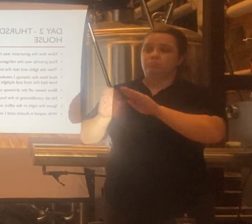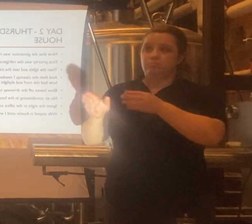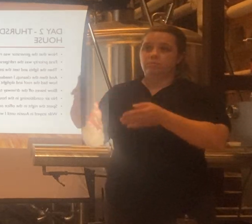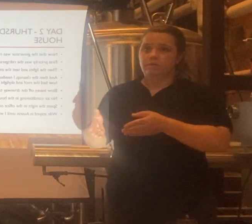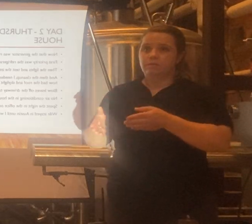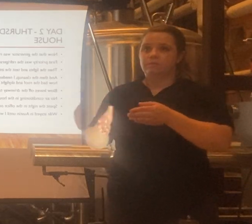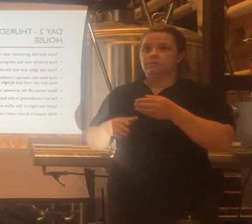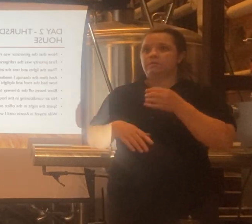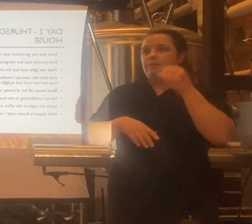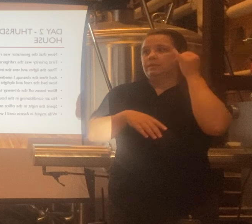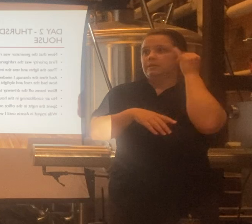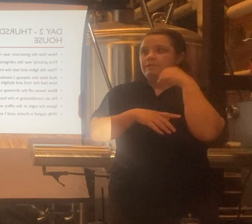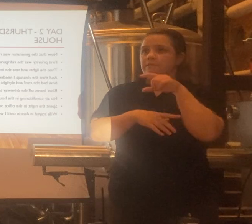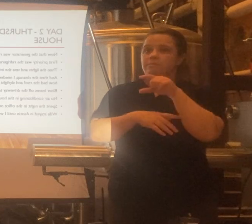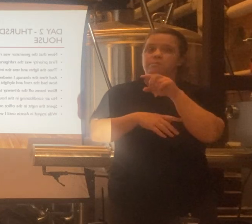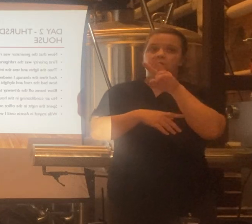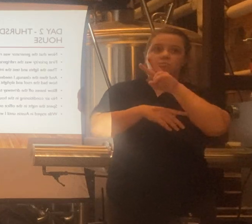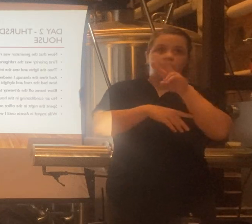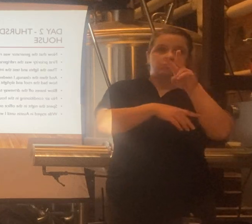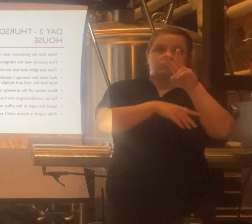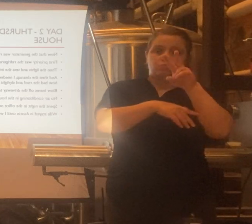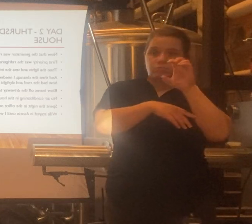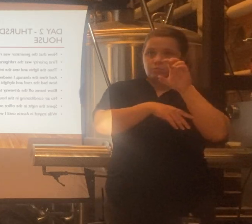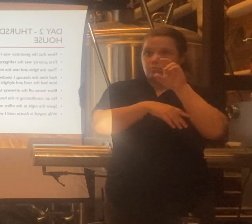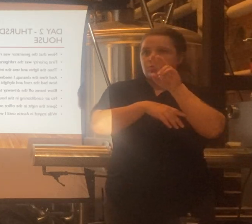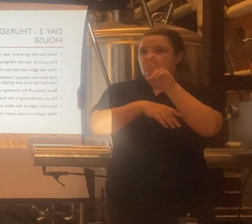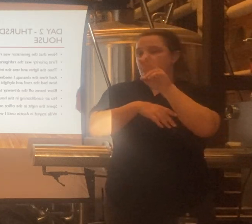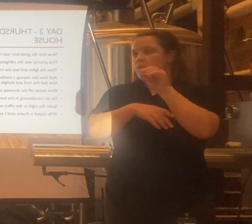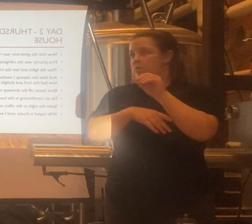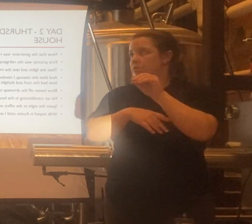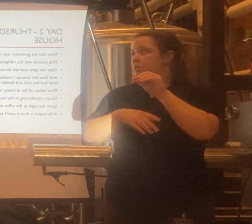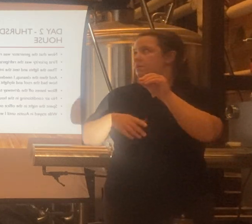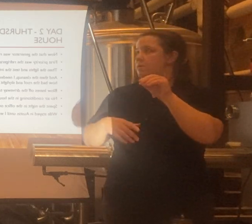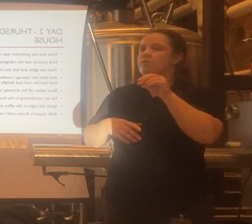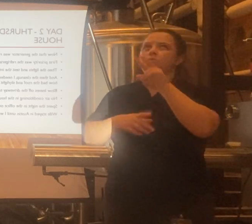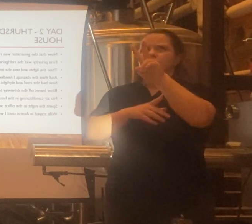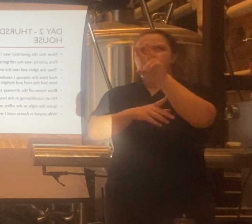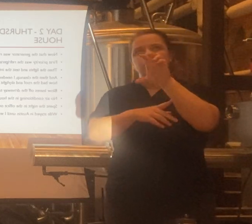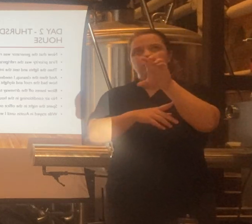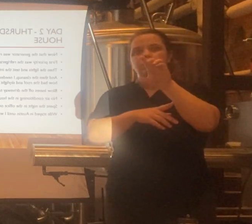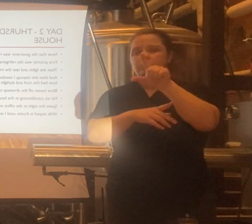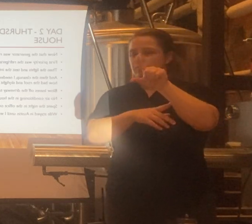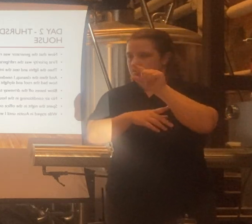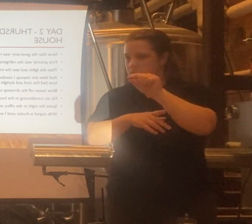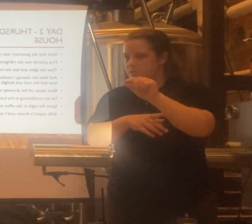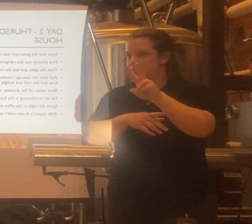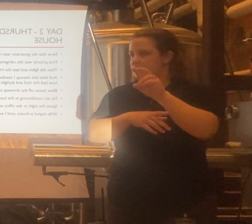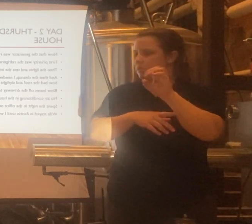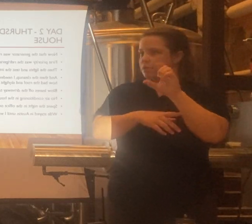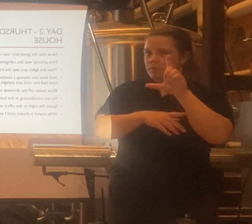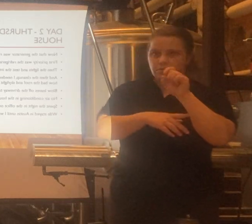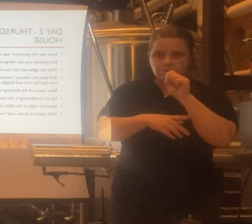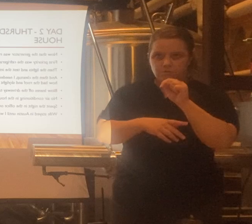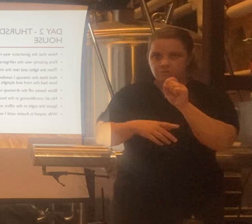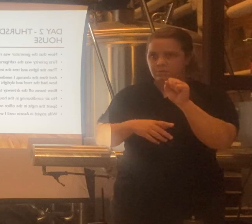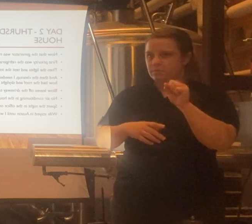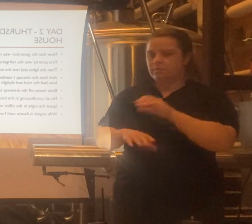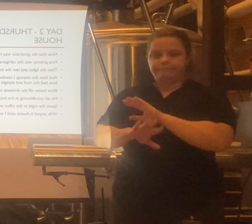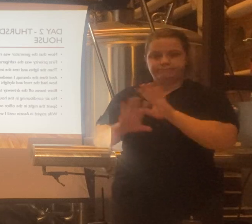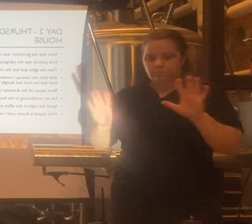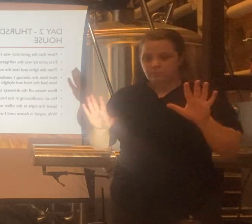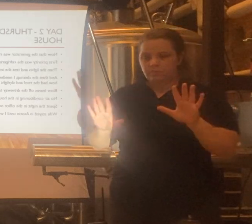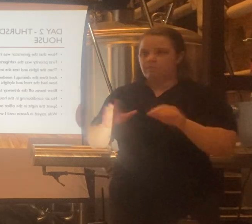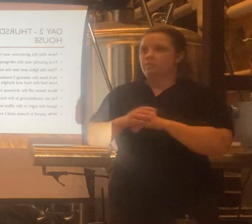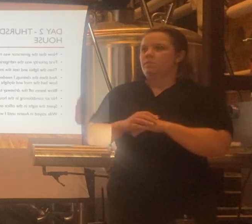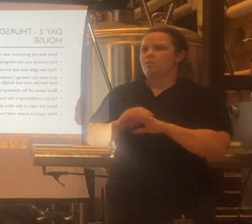absolutely have to. It turns out I never turned off my water heater, which is a hybrid water heater. So it's a heat pump water heater, so it